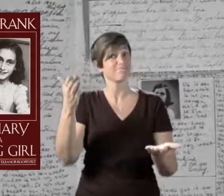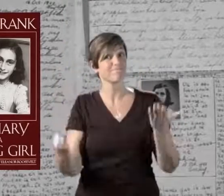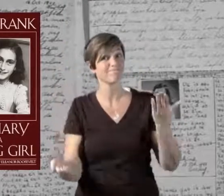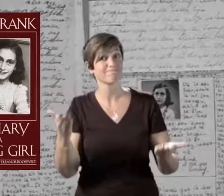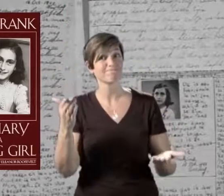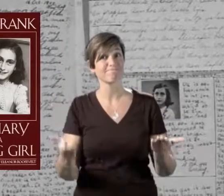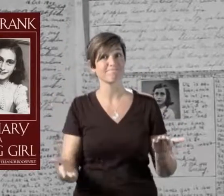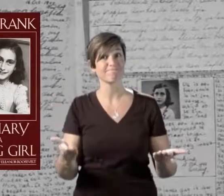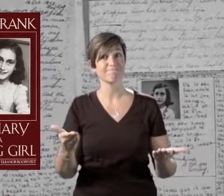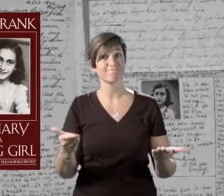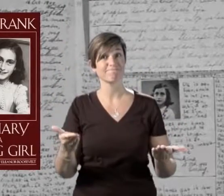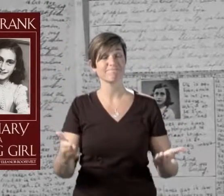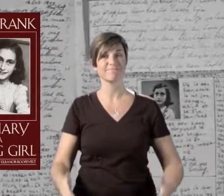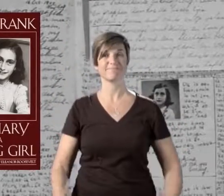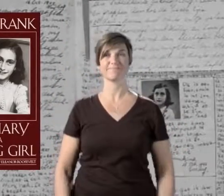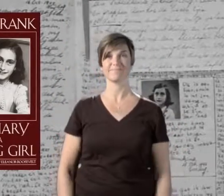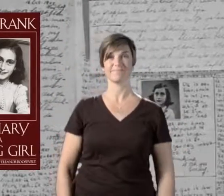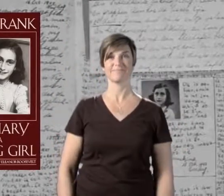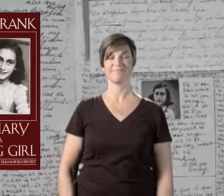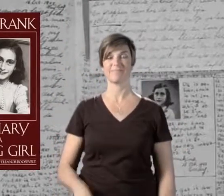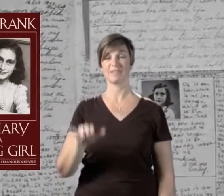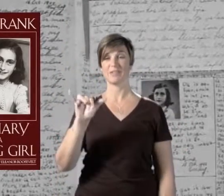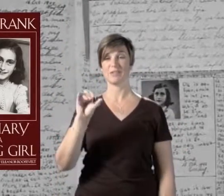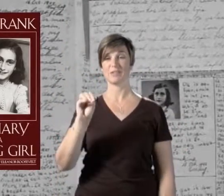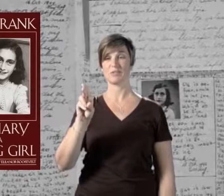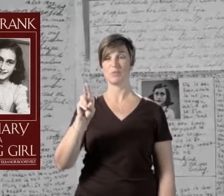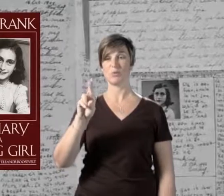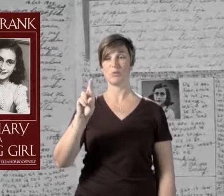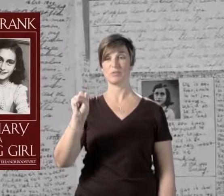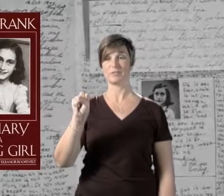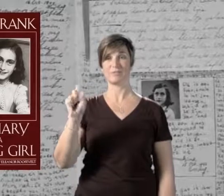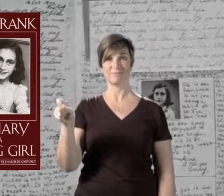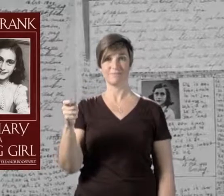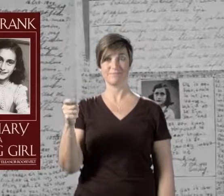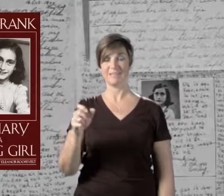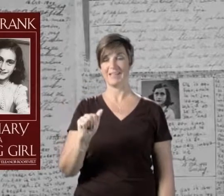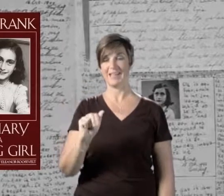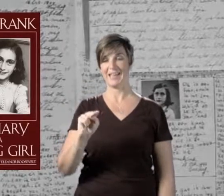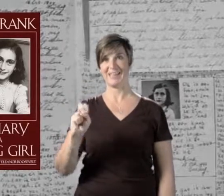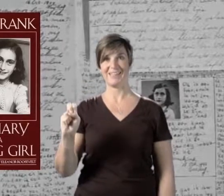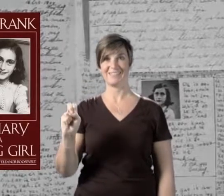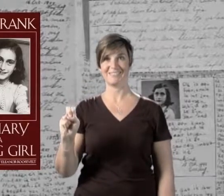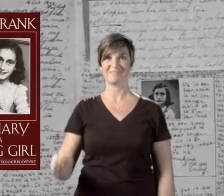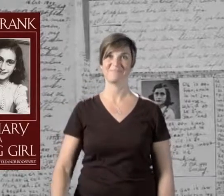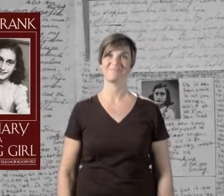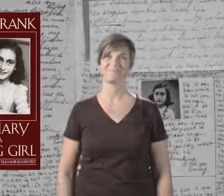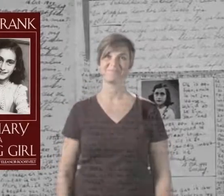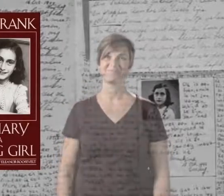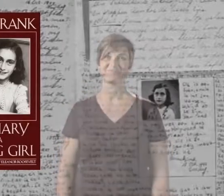able to carry them out. Yours, Anne.